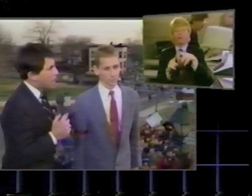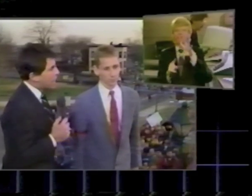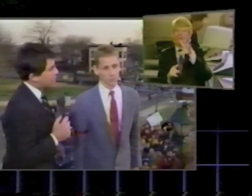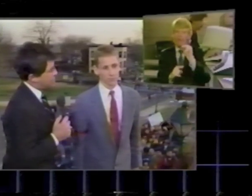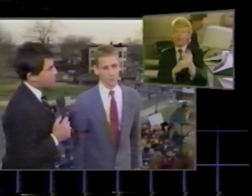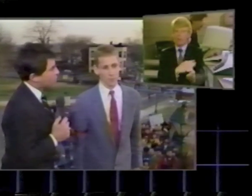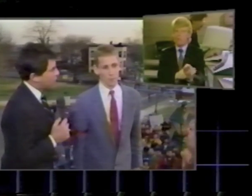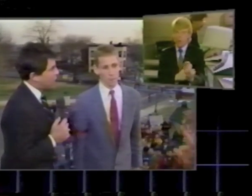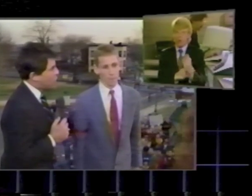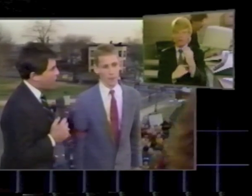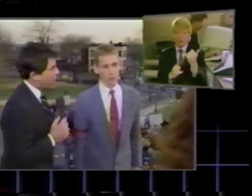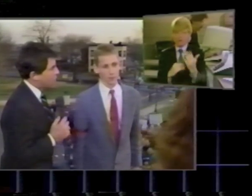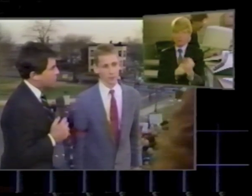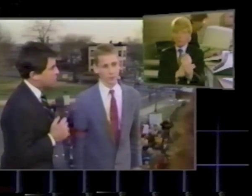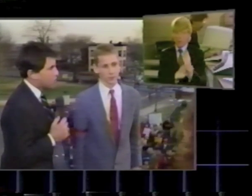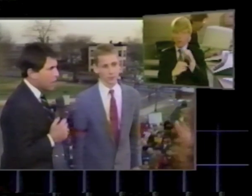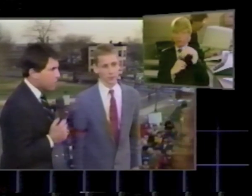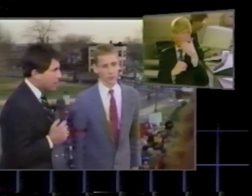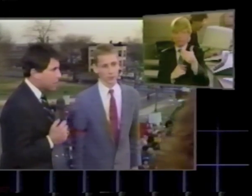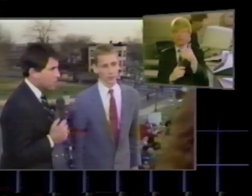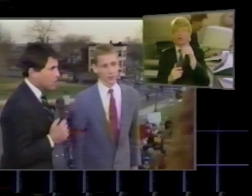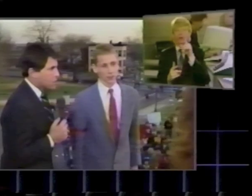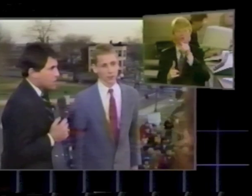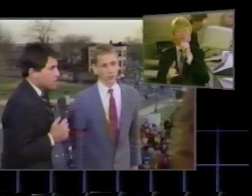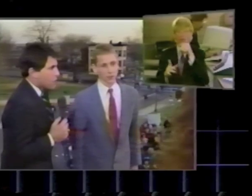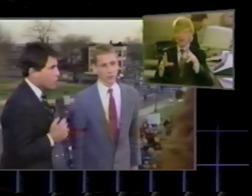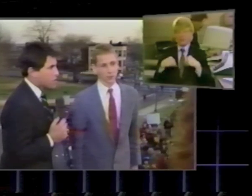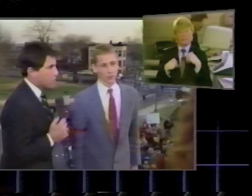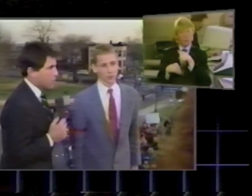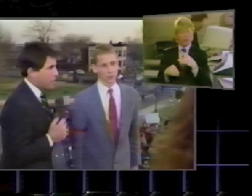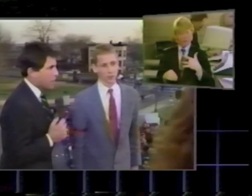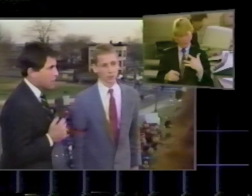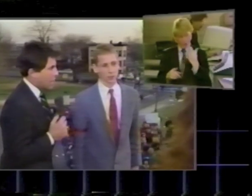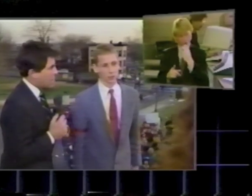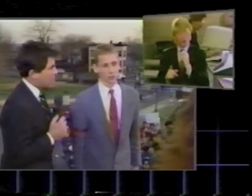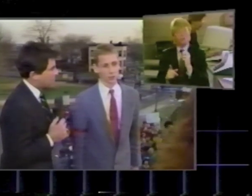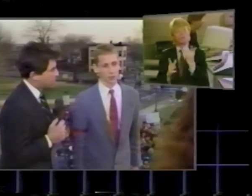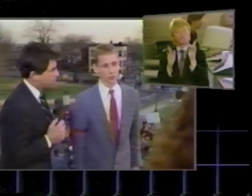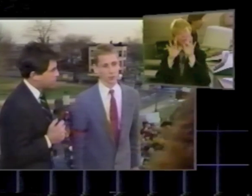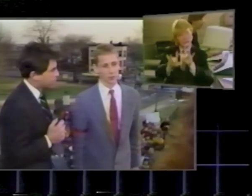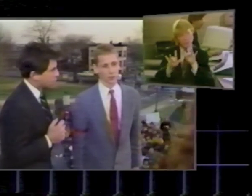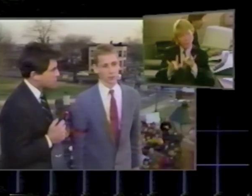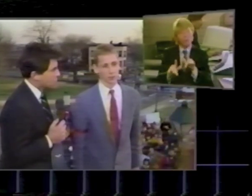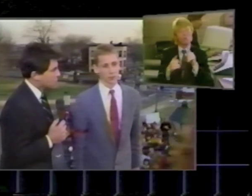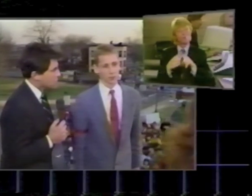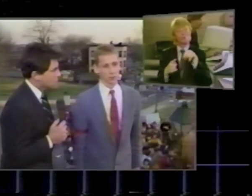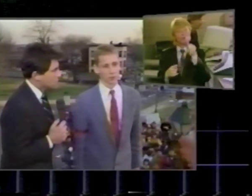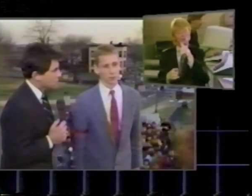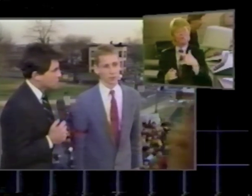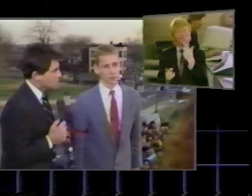Will you not accept her in any way? Did you not find her a sensitive or sympathetic candidate?